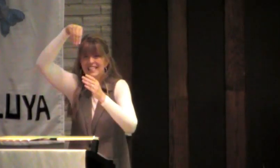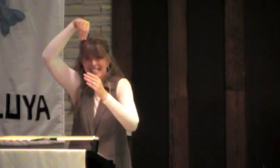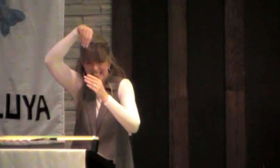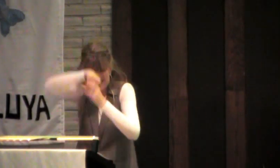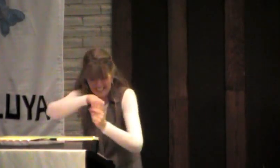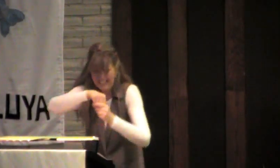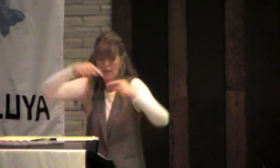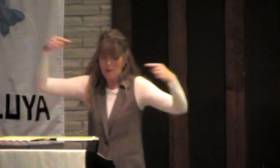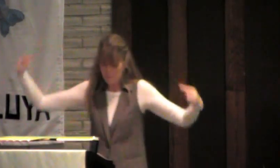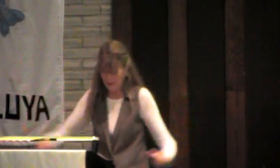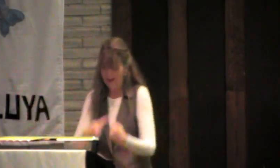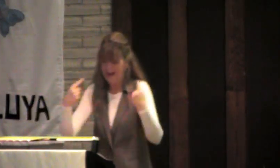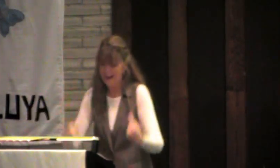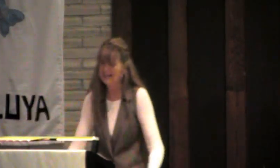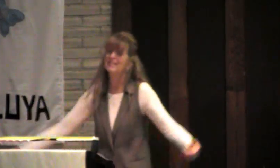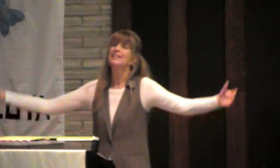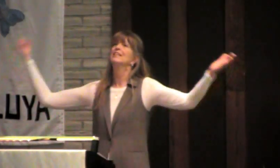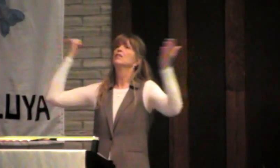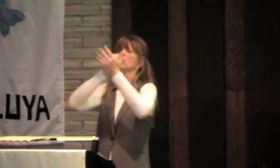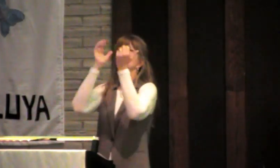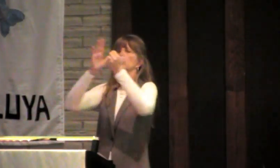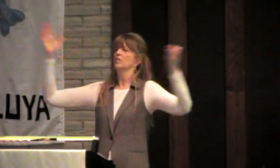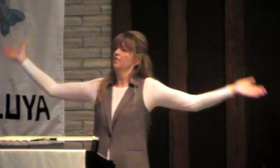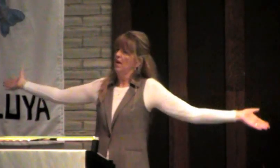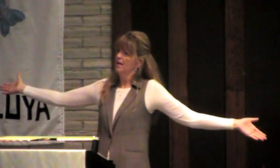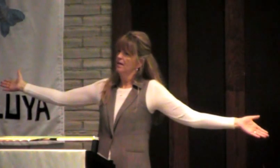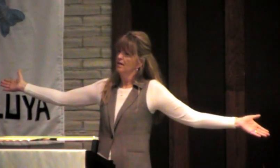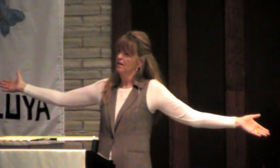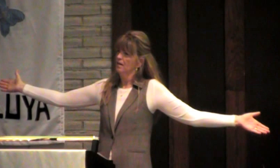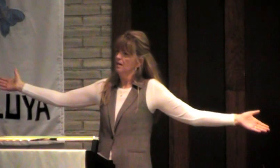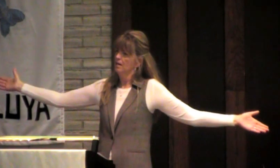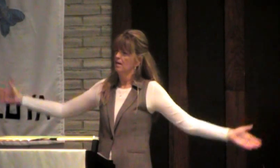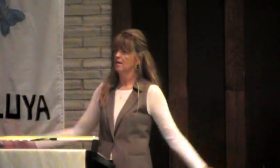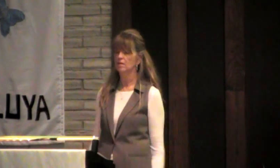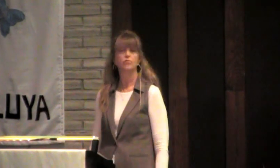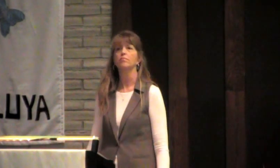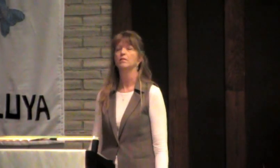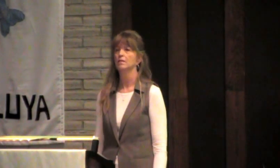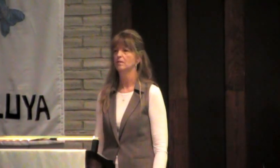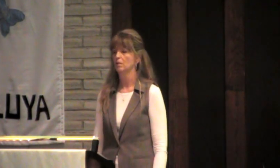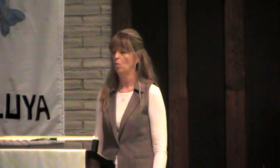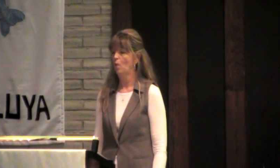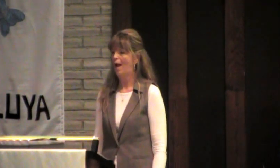while he was in horrible pain, nailed to the cross.